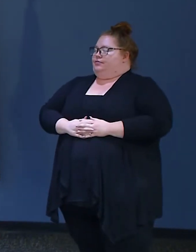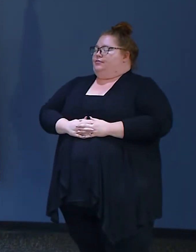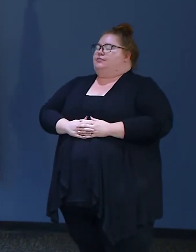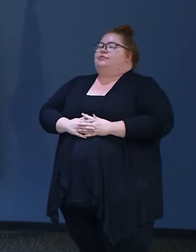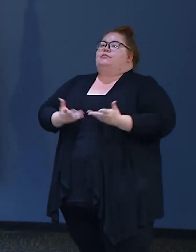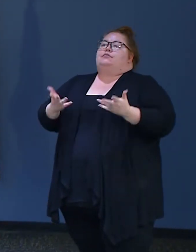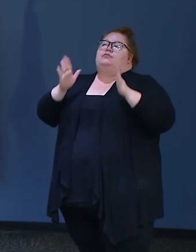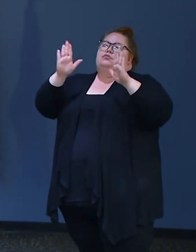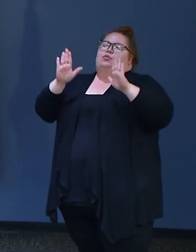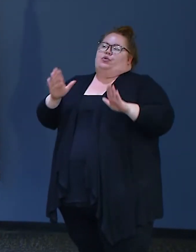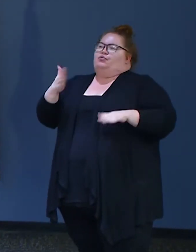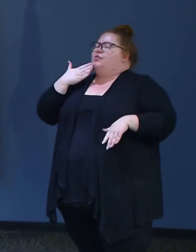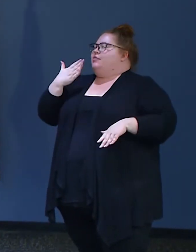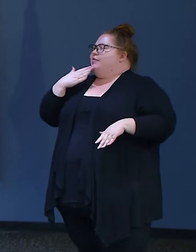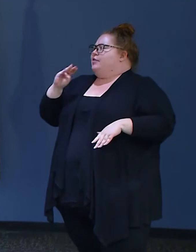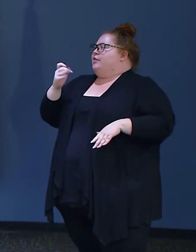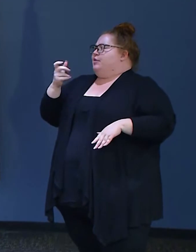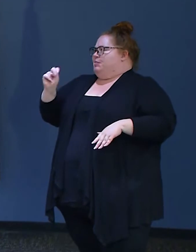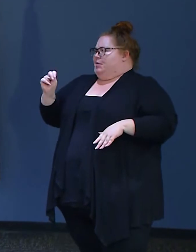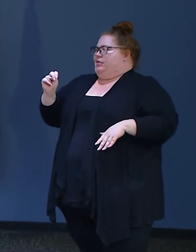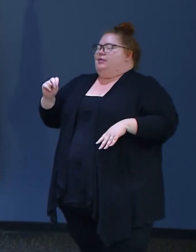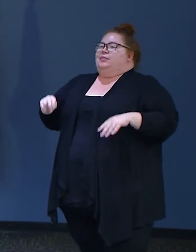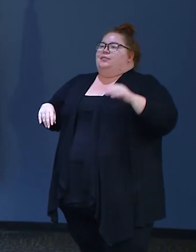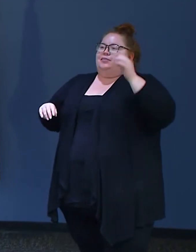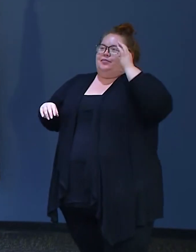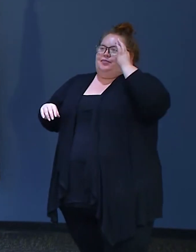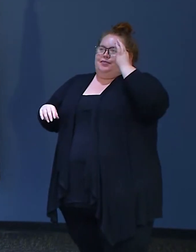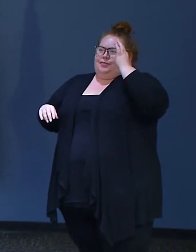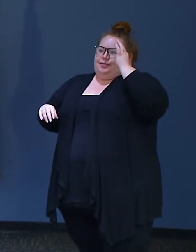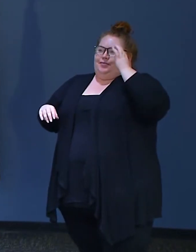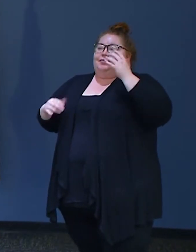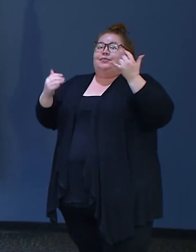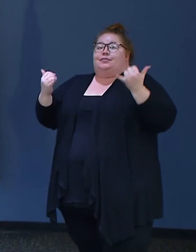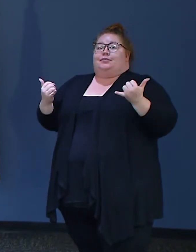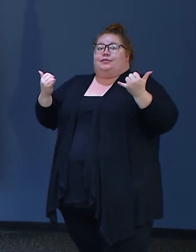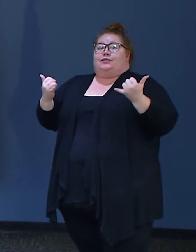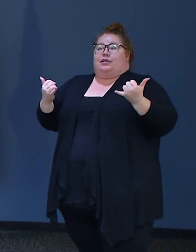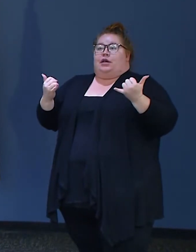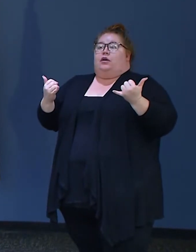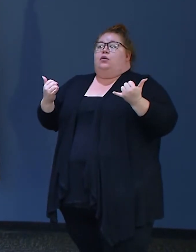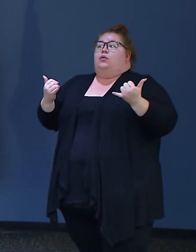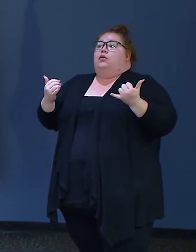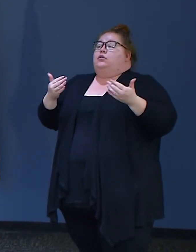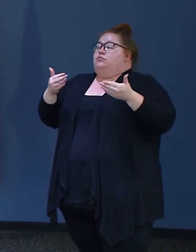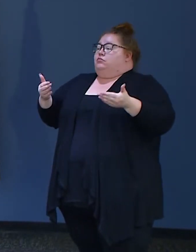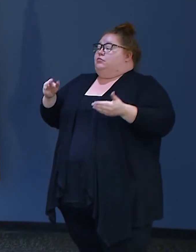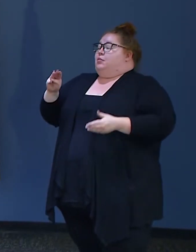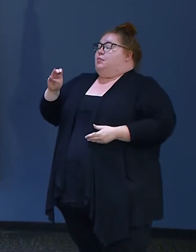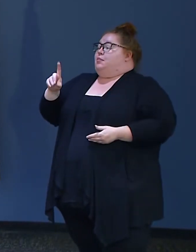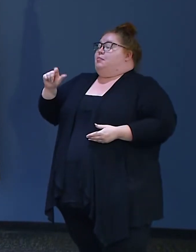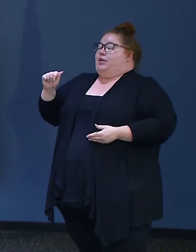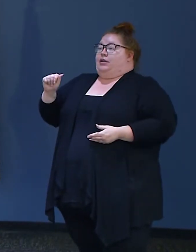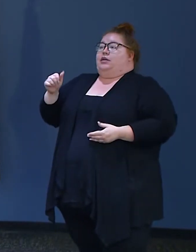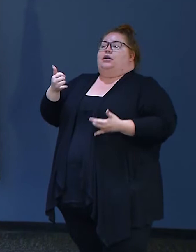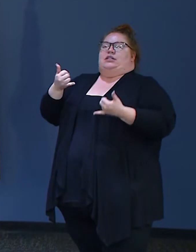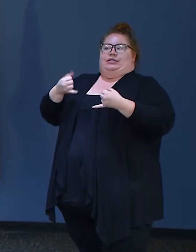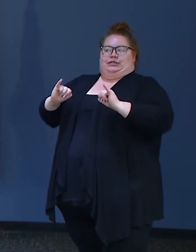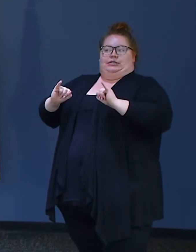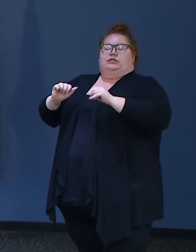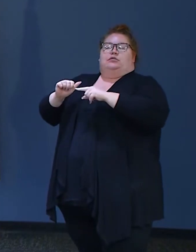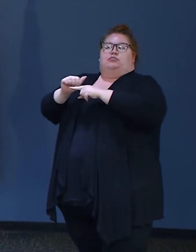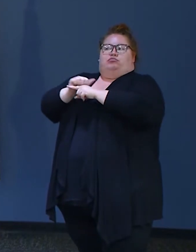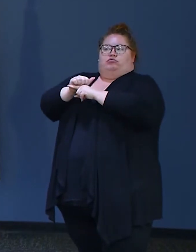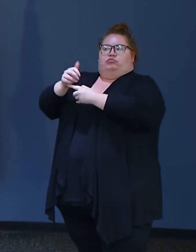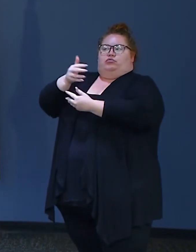Great, thank you, Megan. And I now would like to address my media as we continue to practice social distancing.